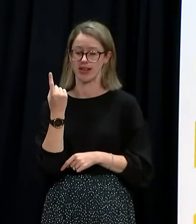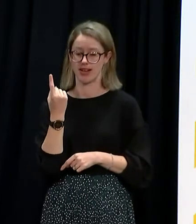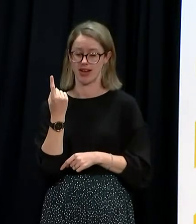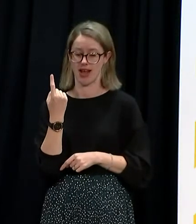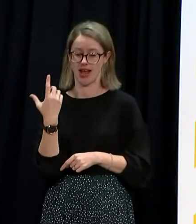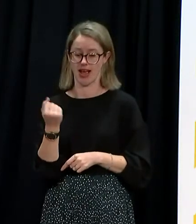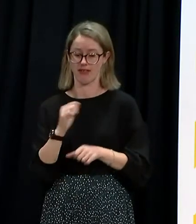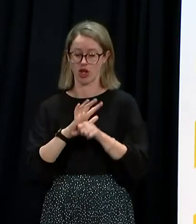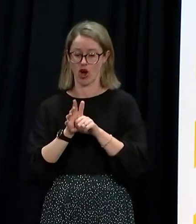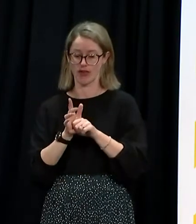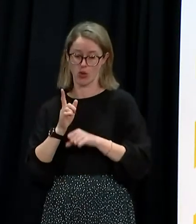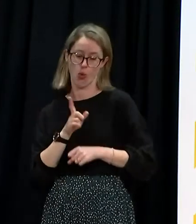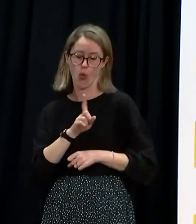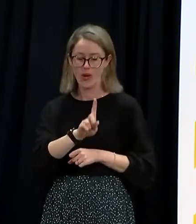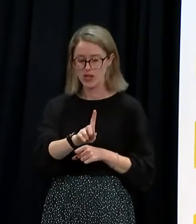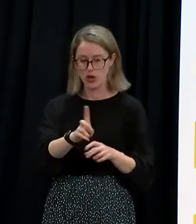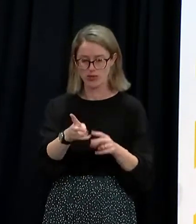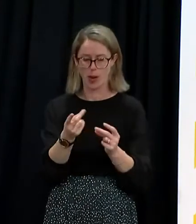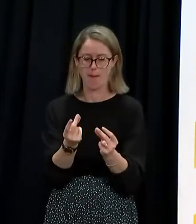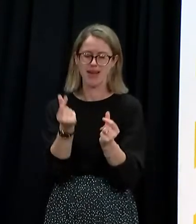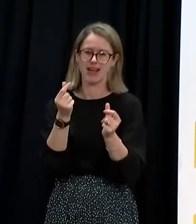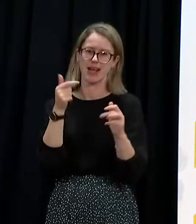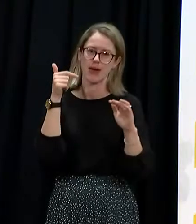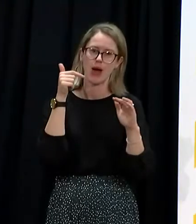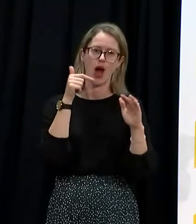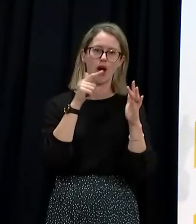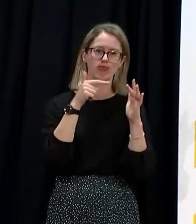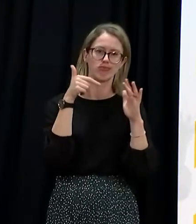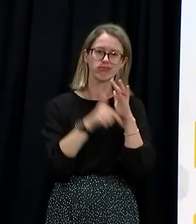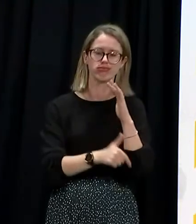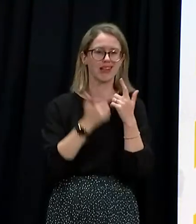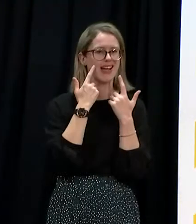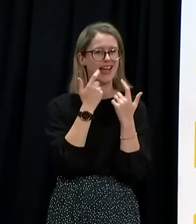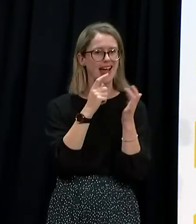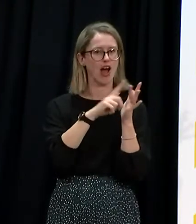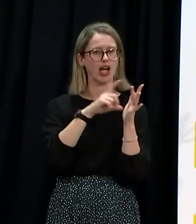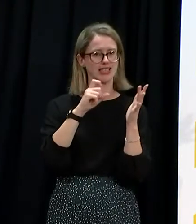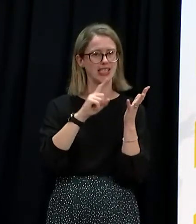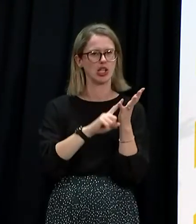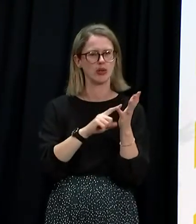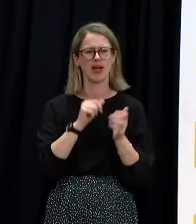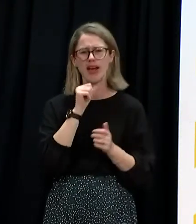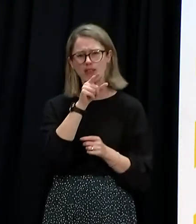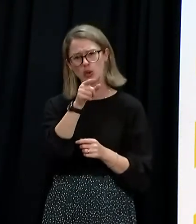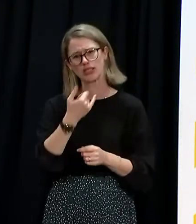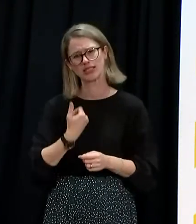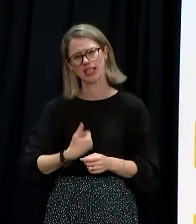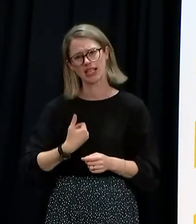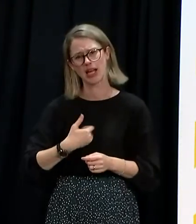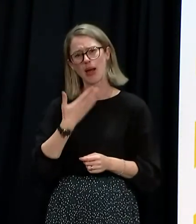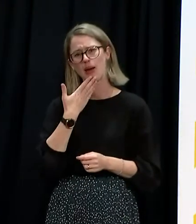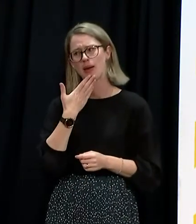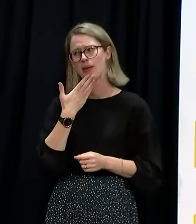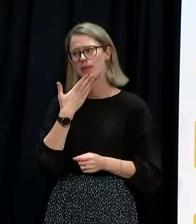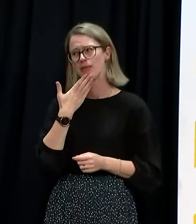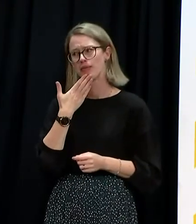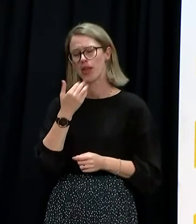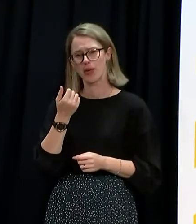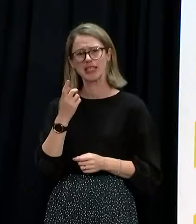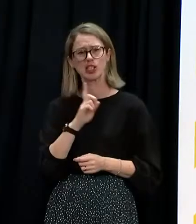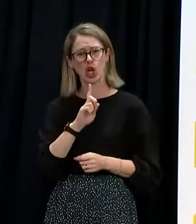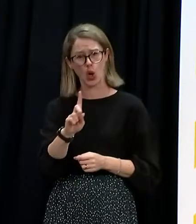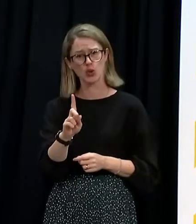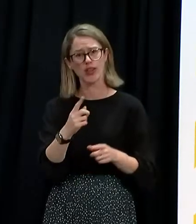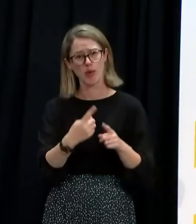with COVID and has been immediately admitted into ICU. My plea would be to people who are unwell, please present